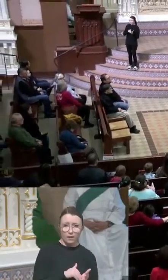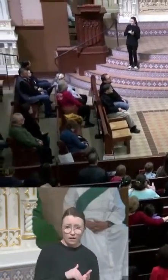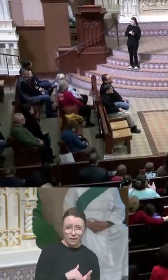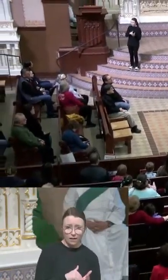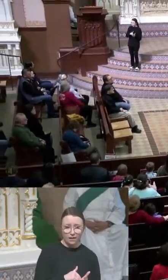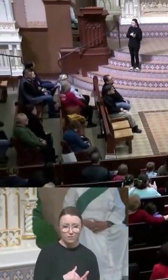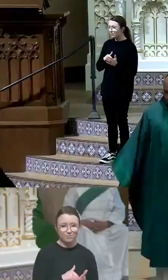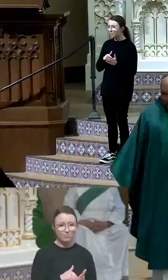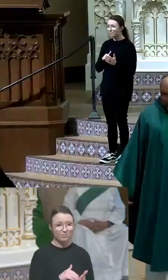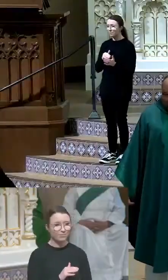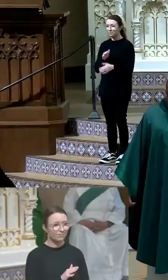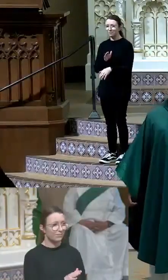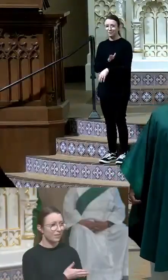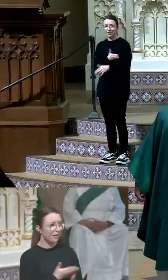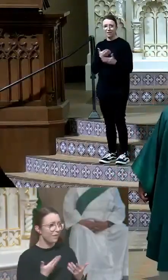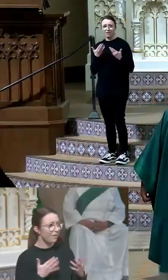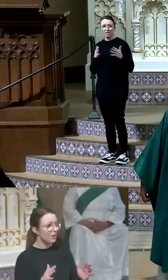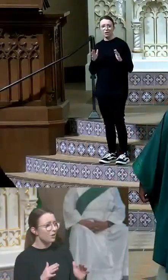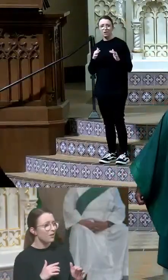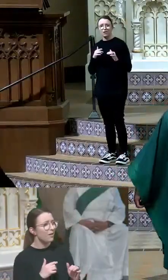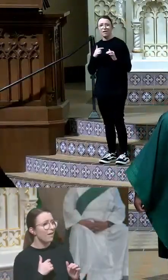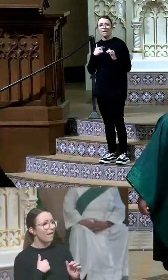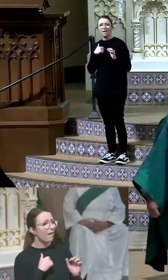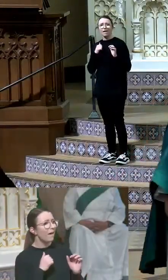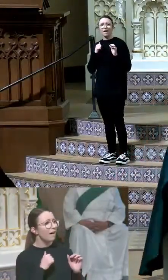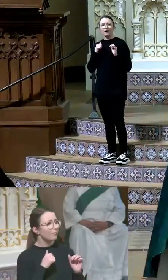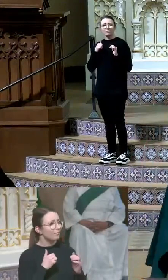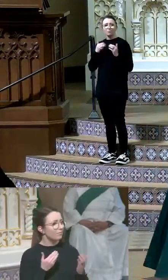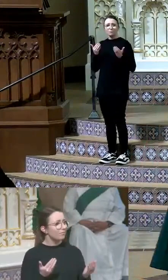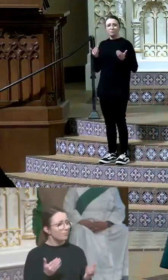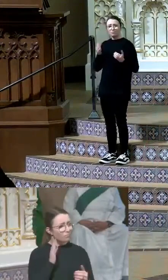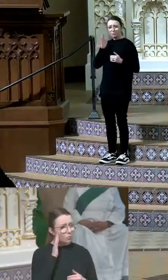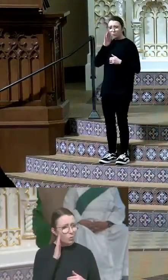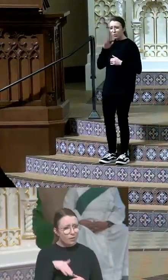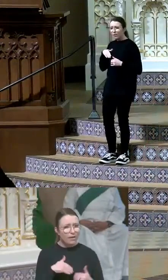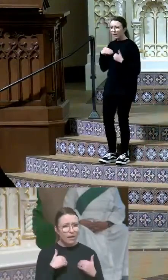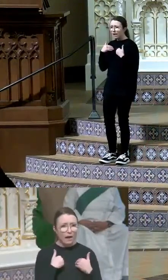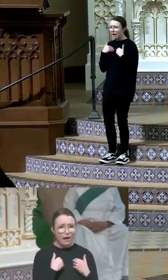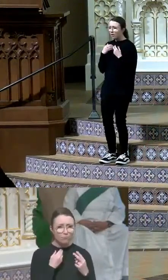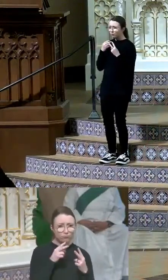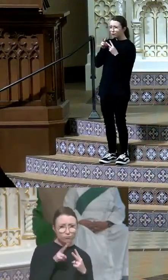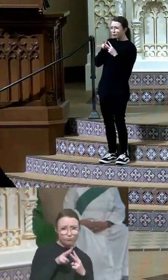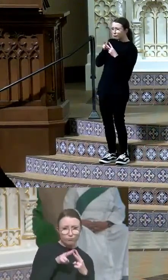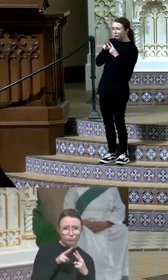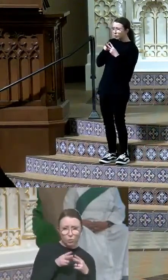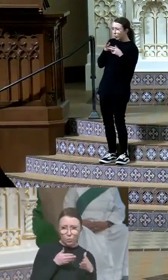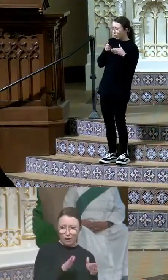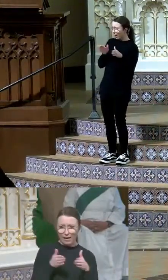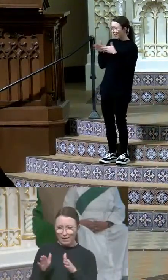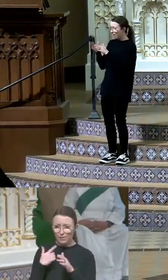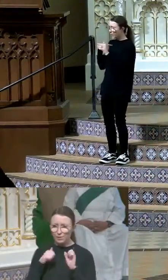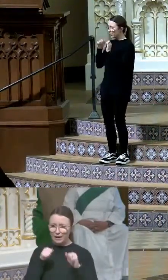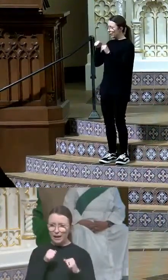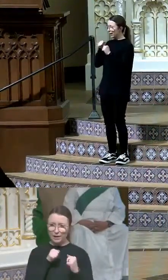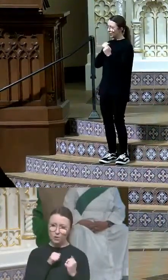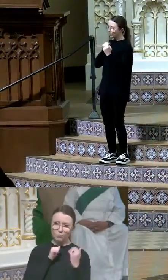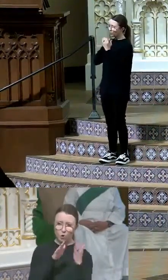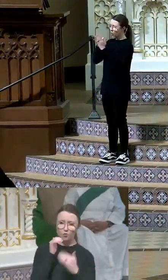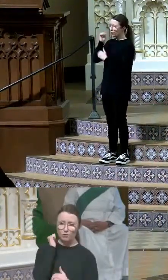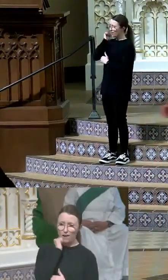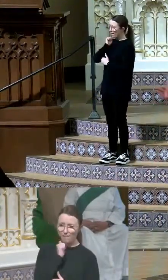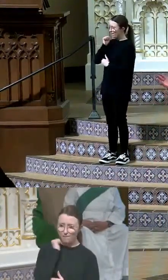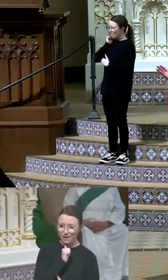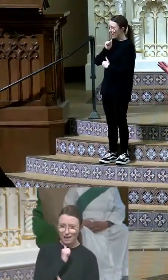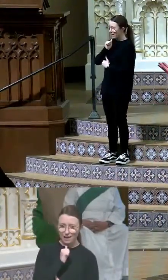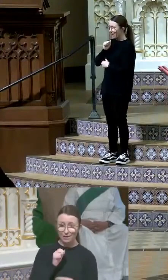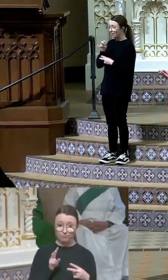hear tell that there are one of two ways in which we can greet the day. The first